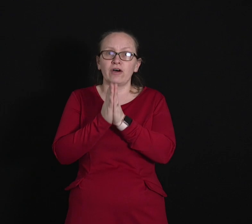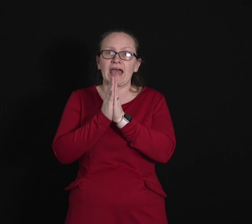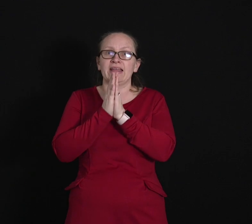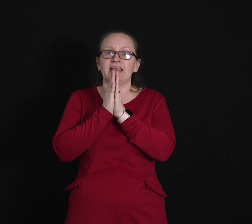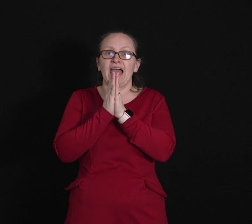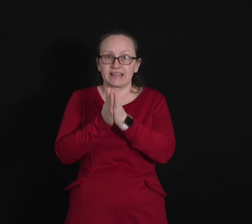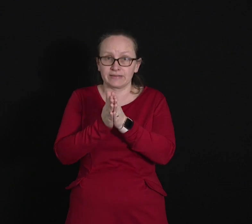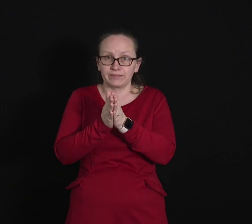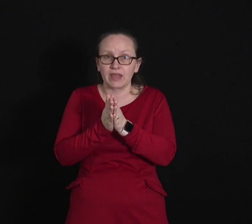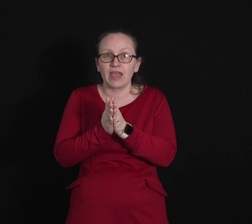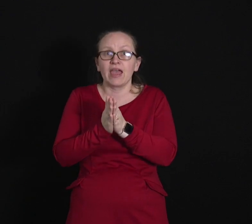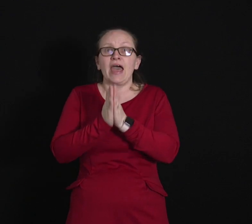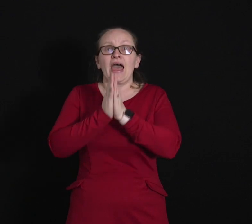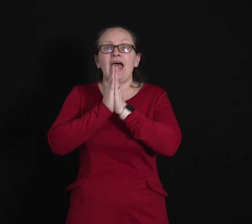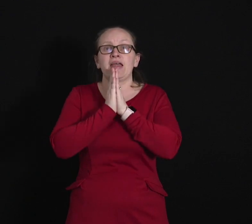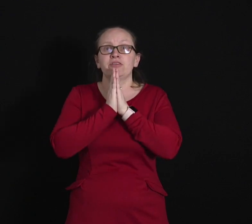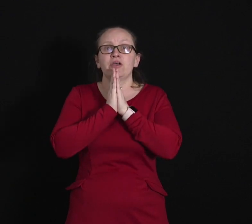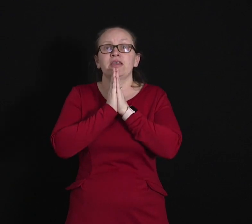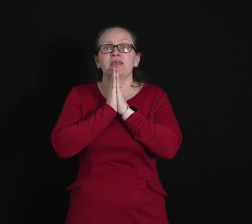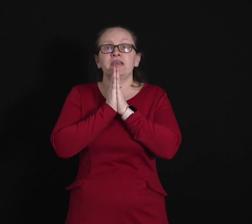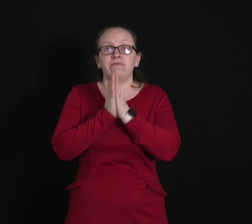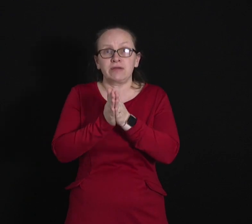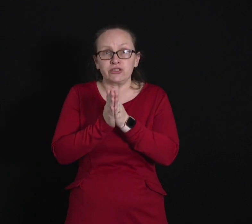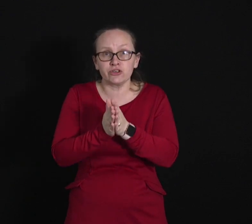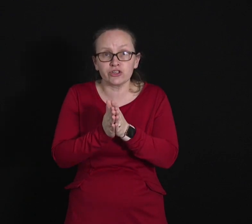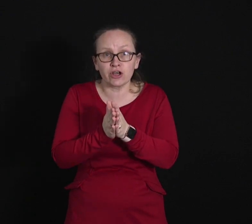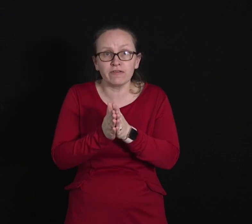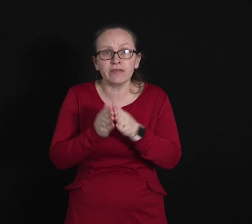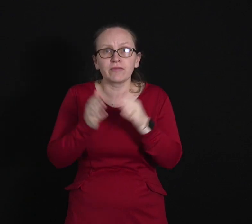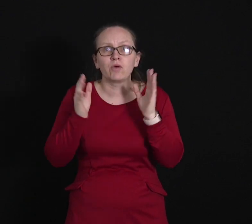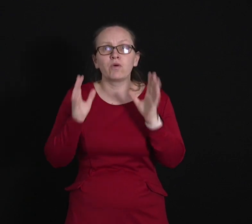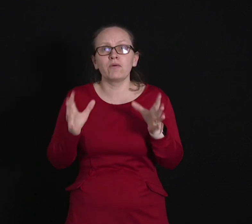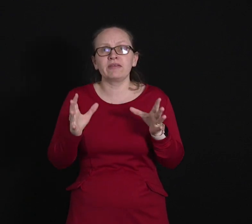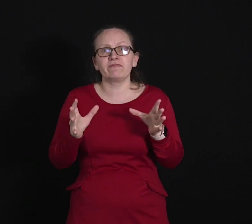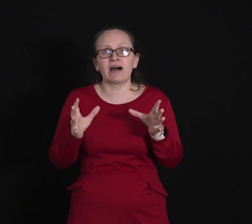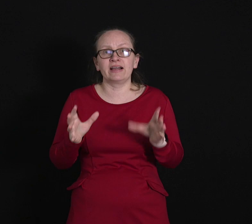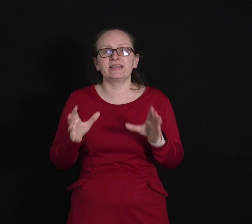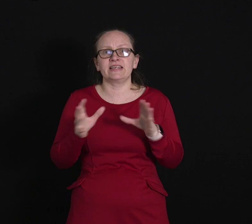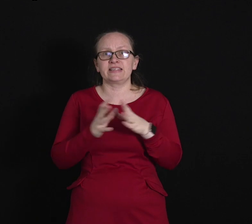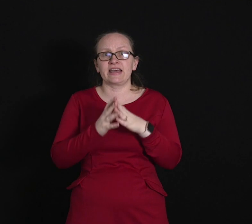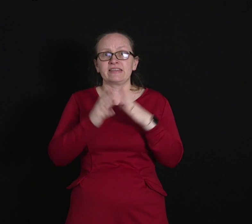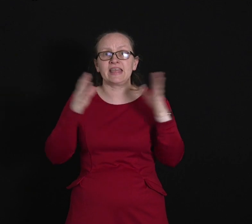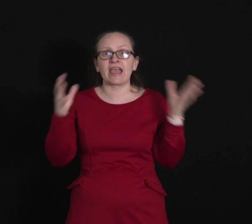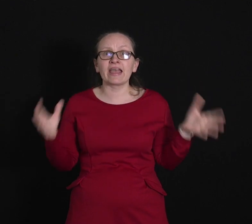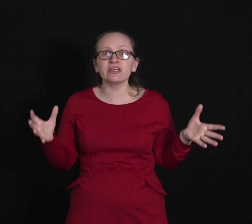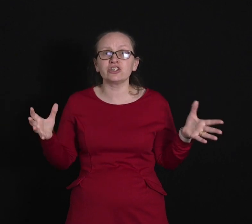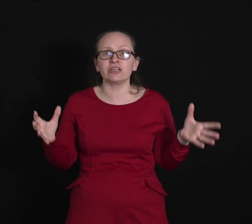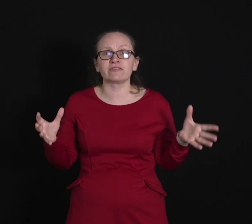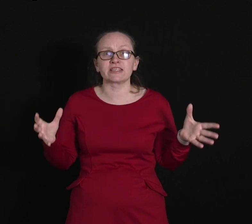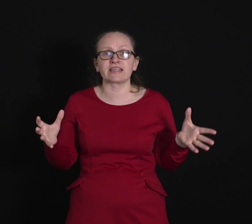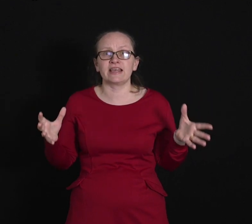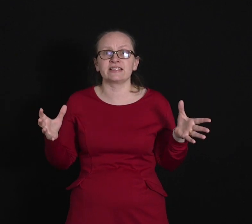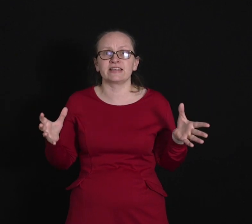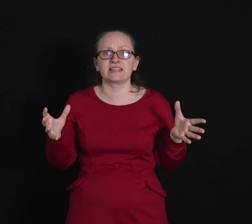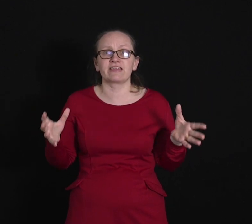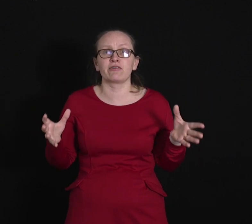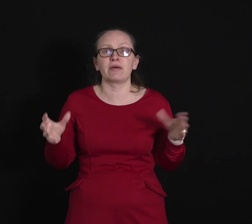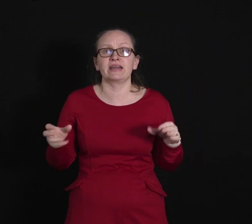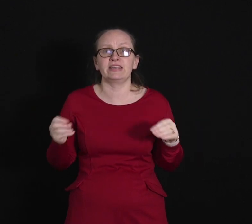an atom and if we do solve it what we find is that the energy of the states is given by the